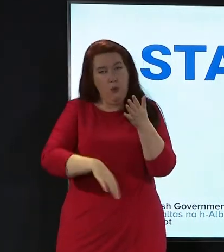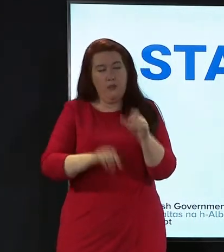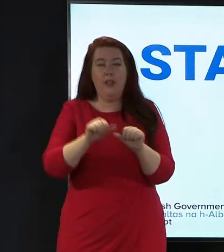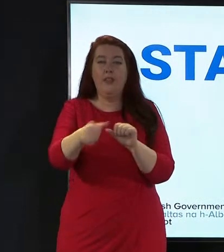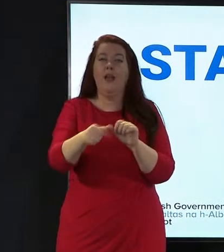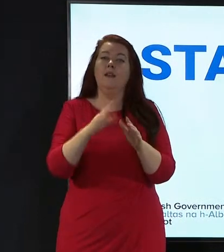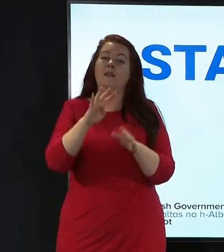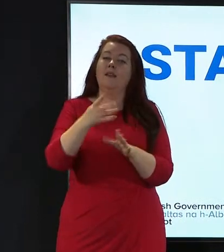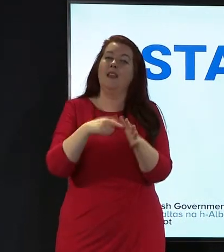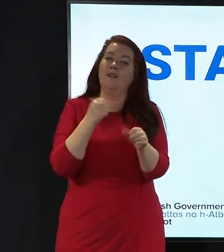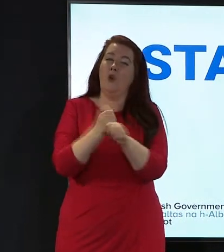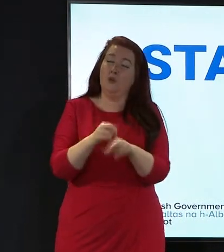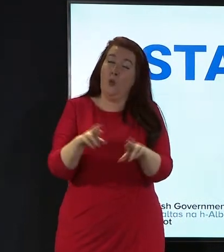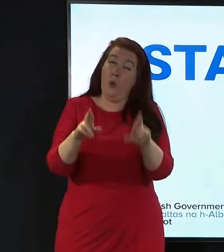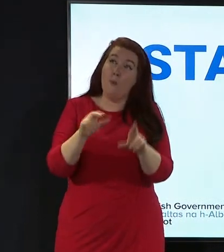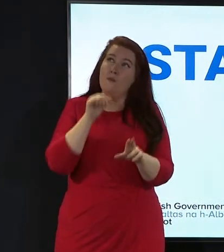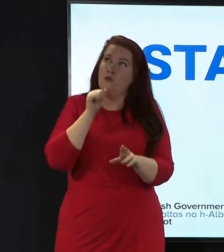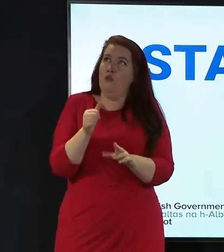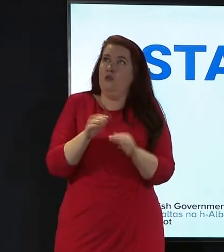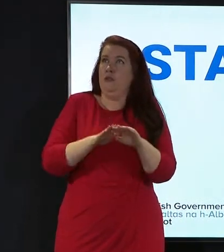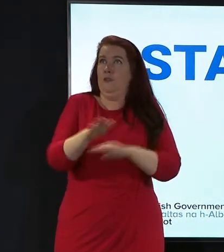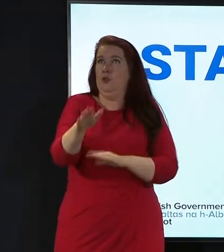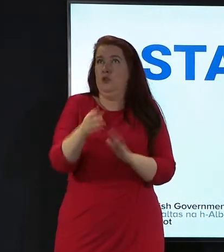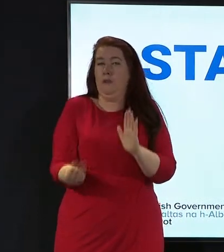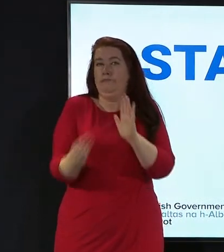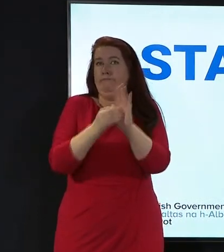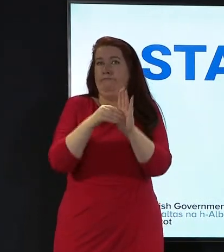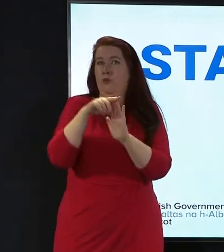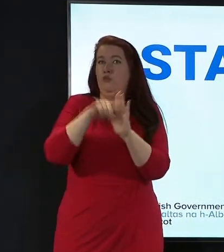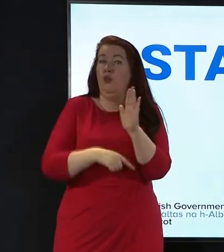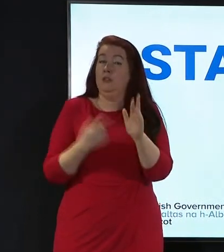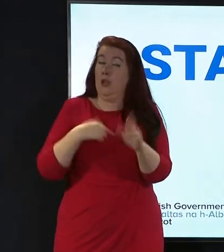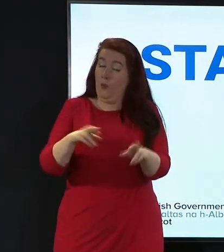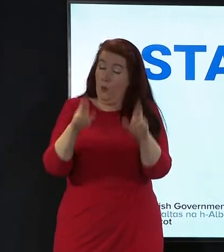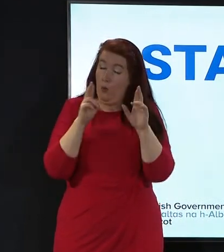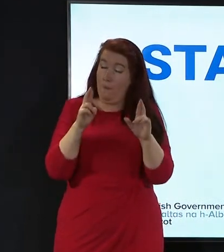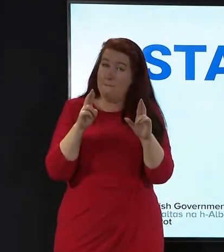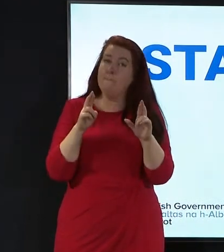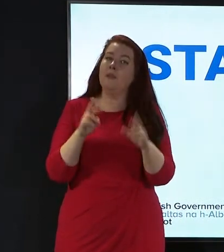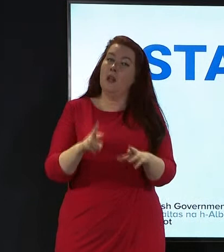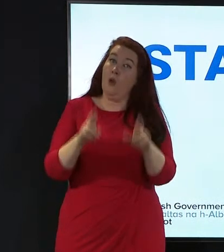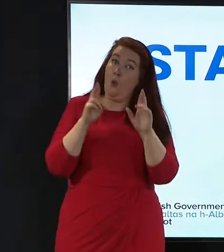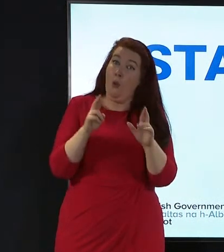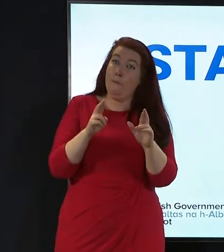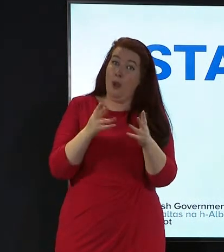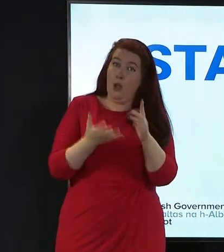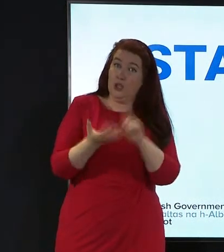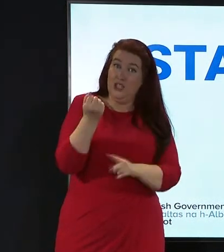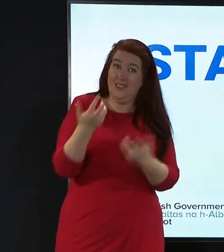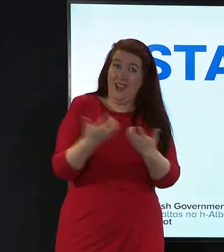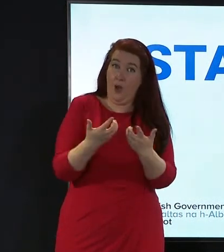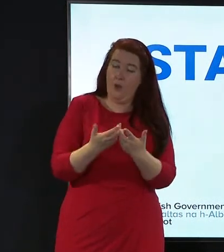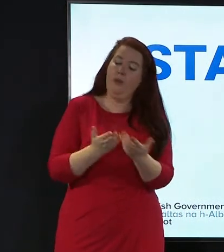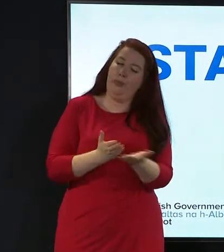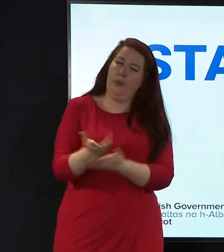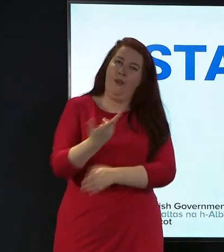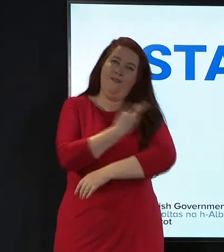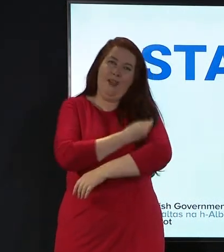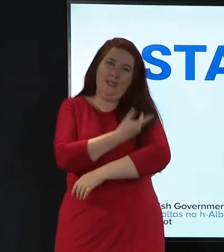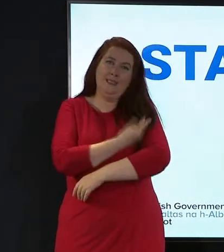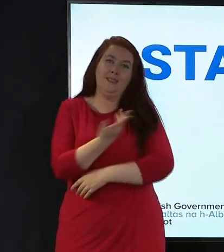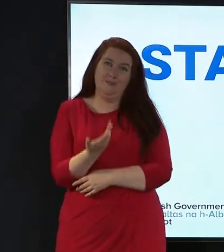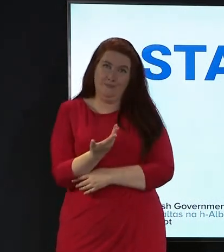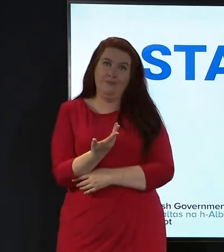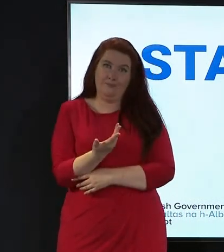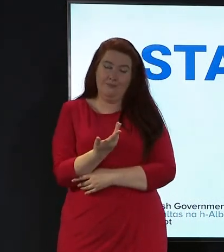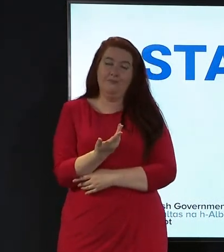never have to put another restriction in place again. That is what I hope, and that is what I hope vaccination will deliver. But if I was to stand here right now and